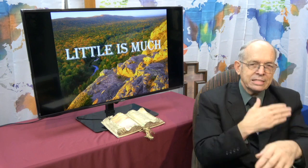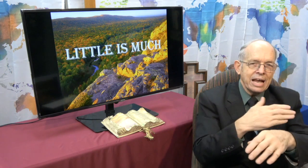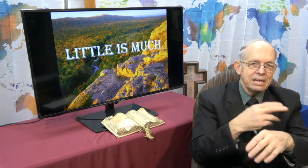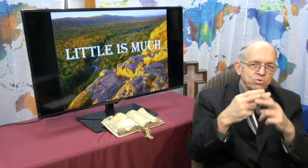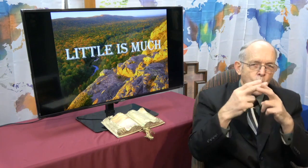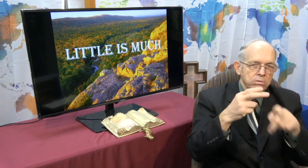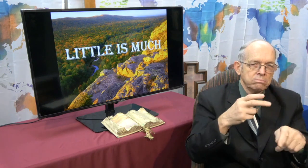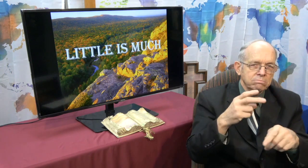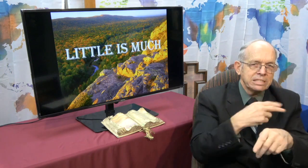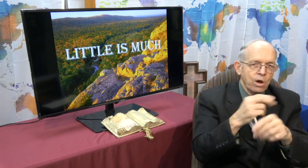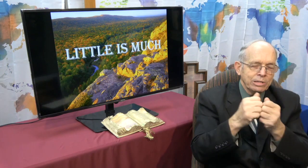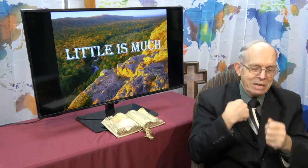Say, Schutt, say with me.